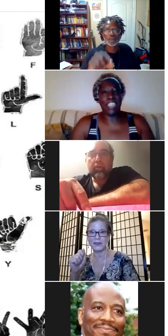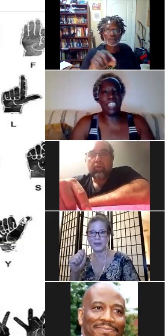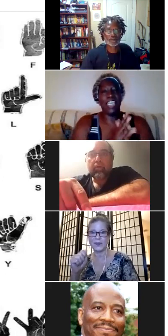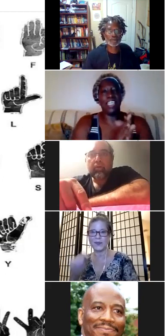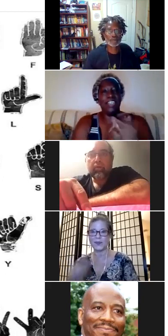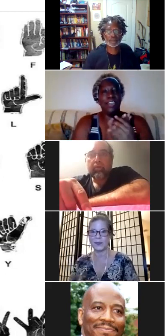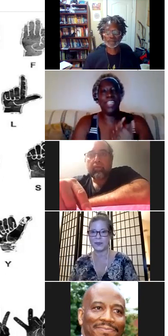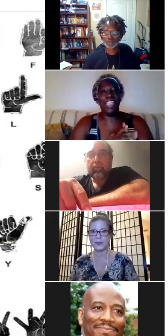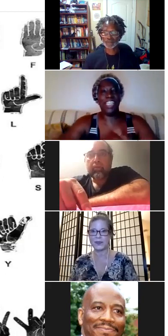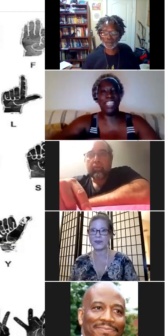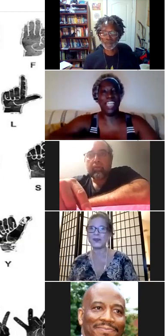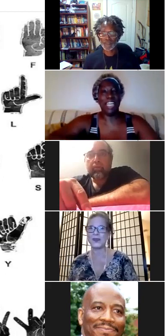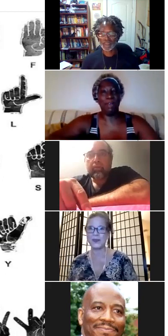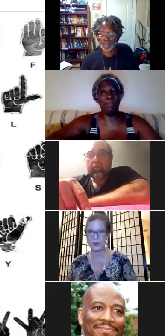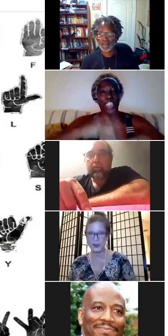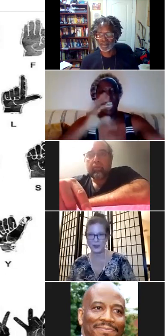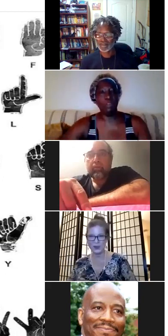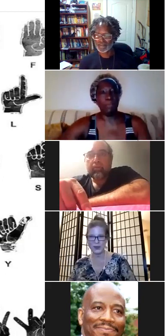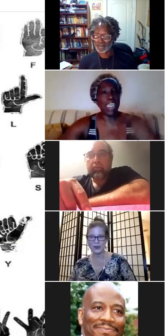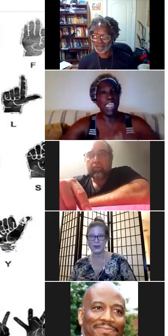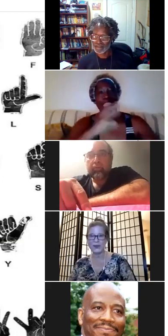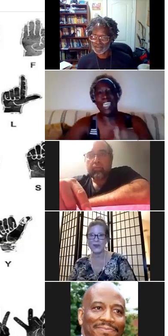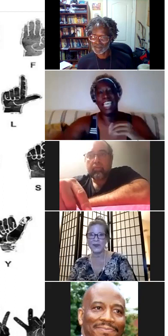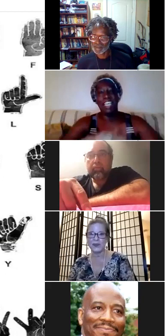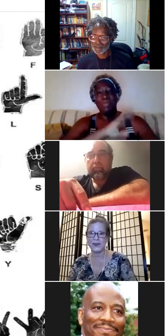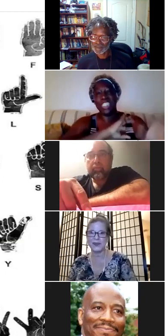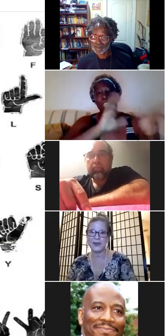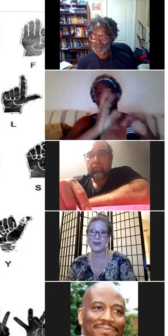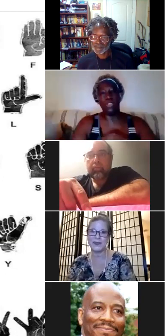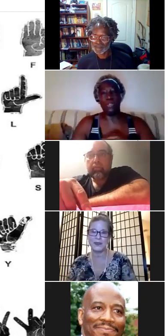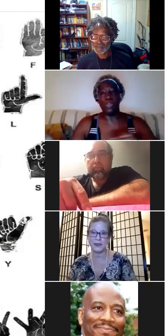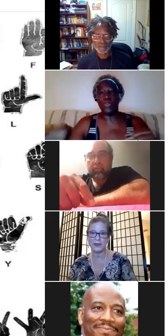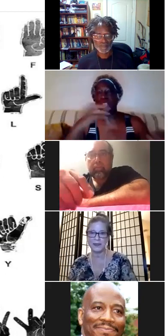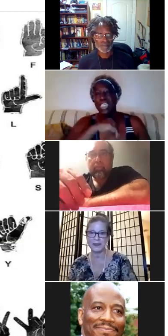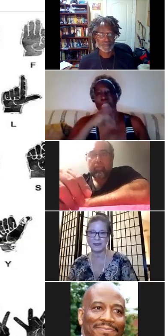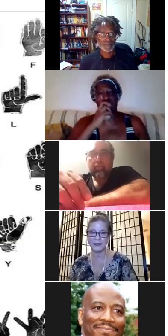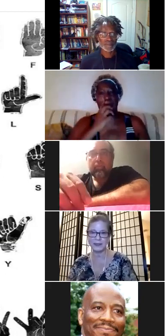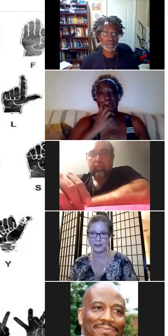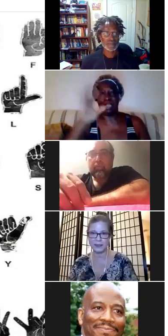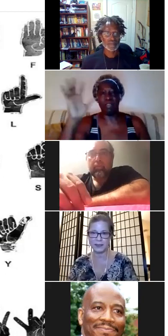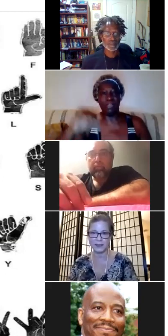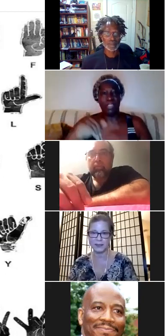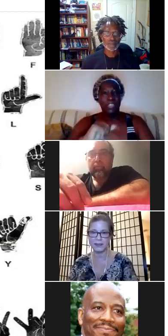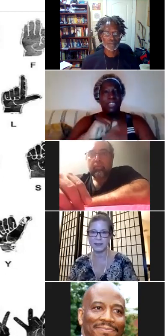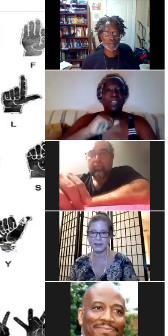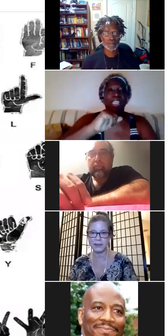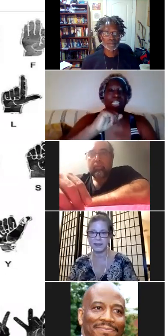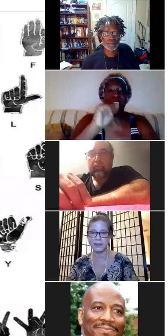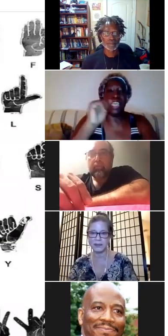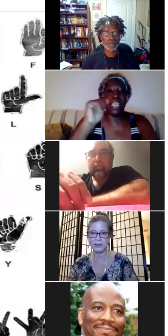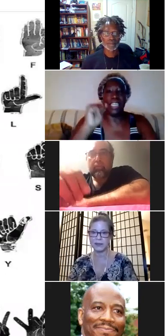And that is it. So shadow me, and I'm just gonna go through the signs. I'll go